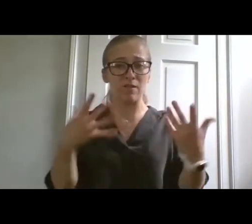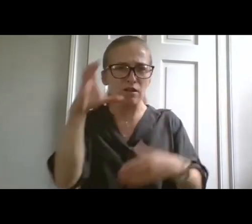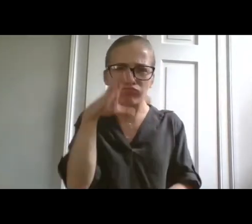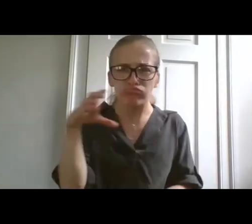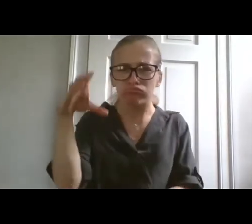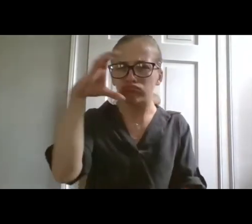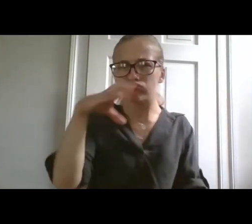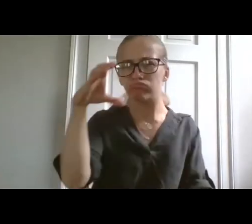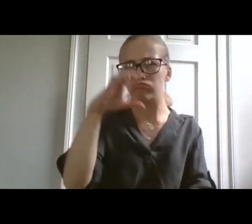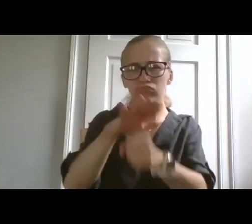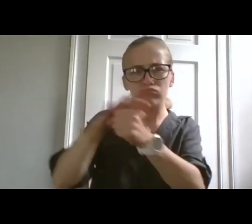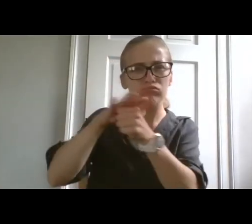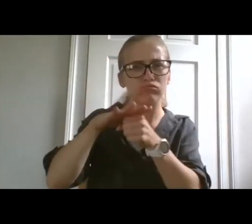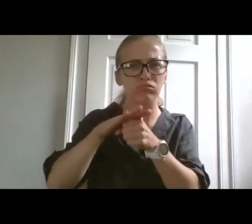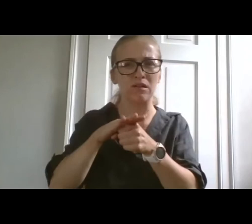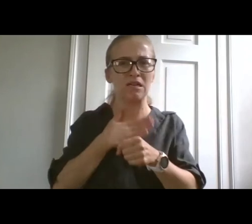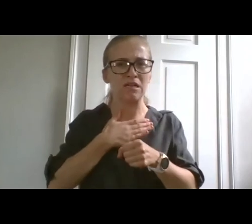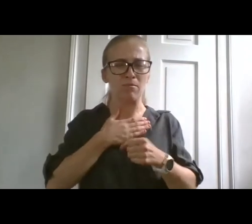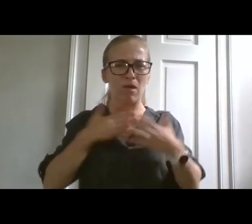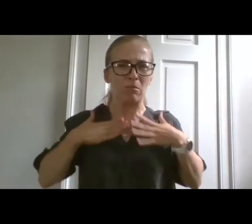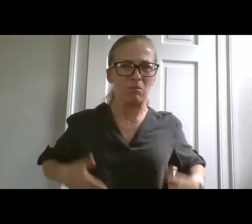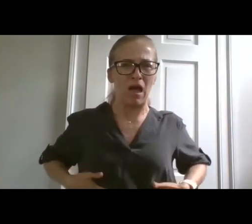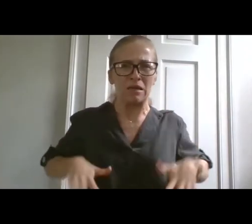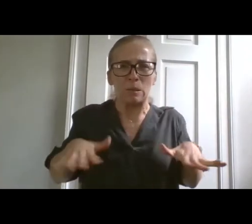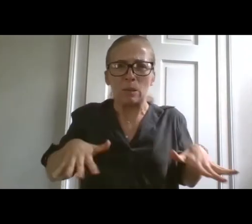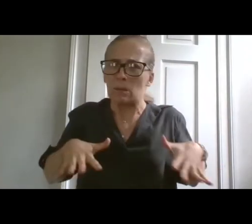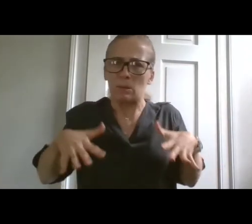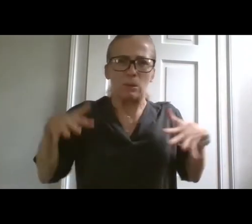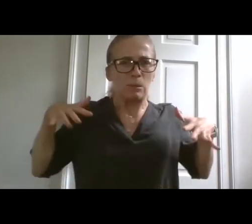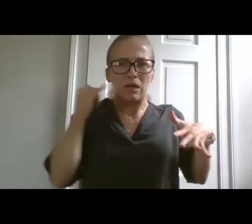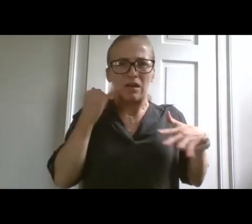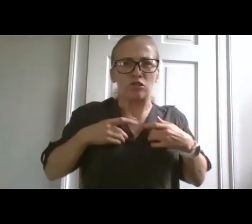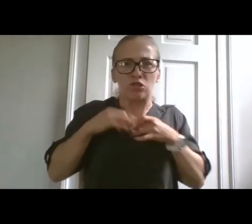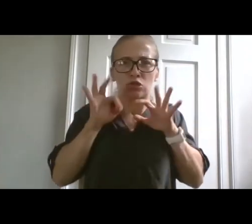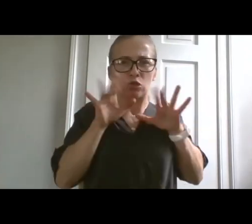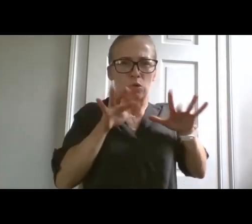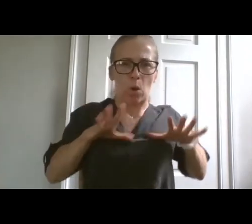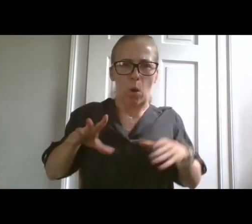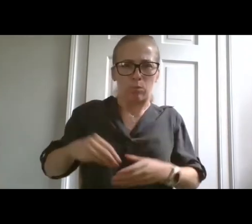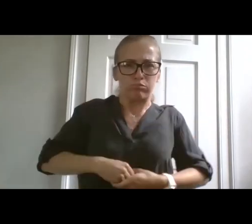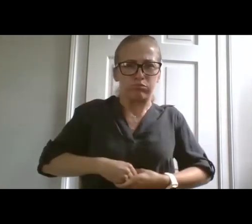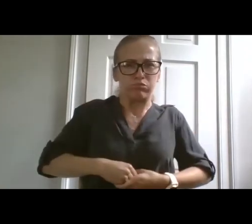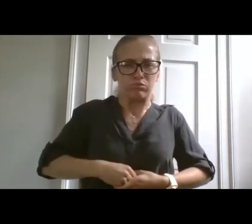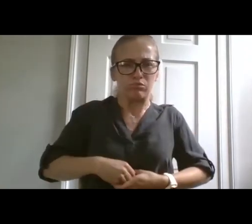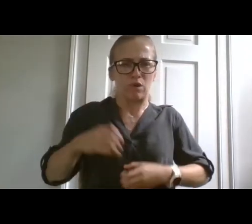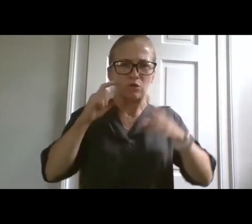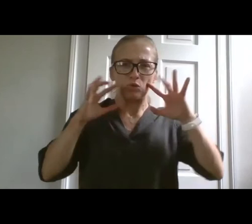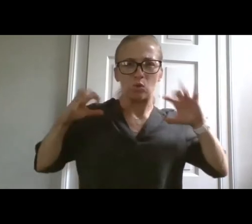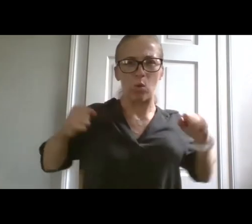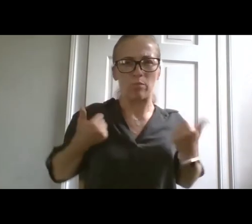spots? My bowels feel nervous, as if it's snowing inside me. a storm trying to get